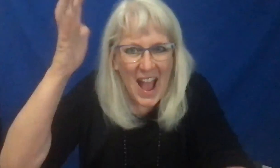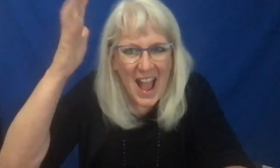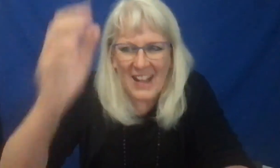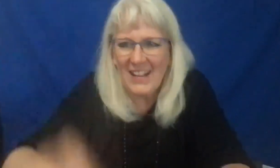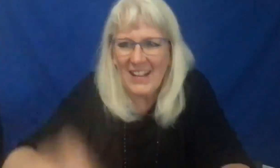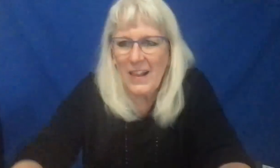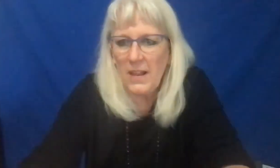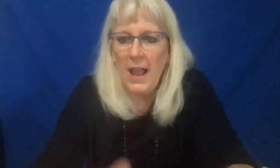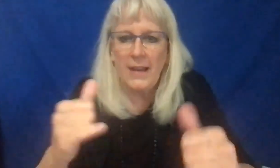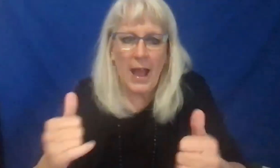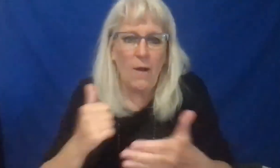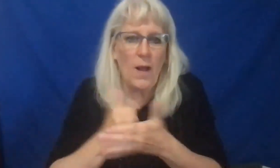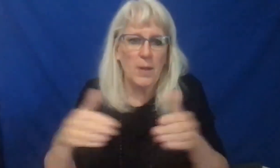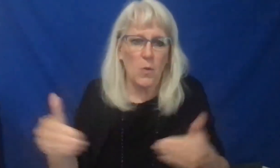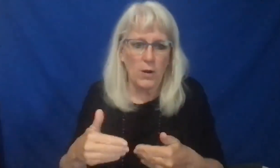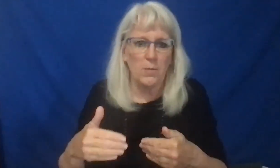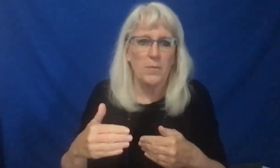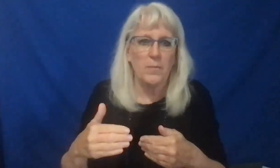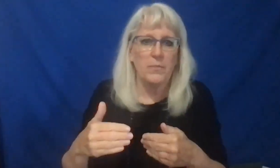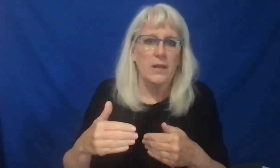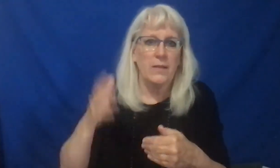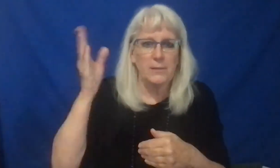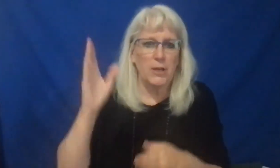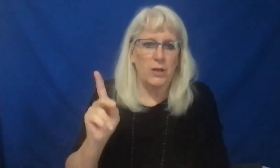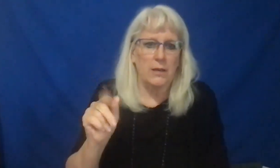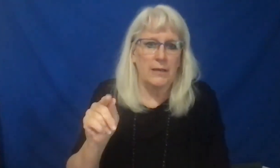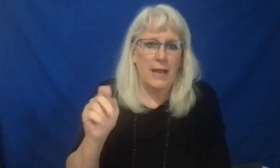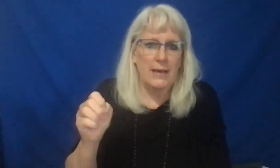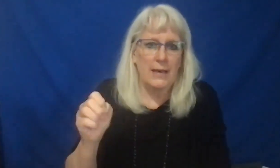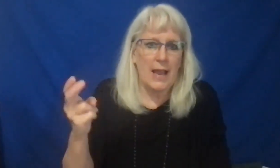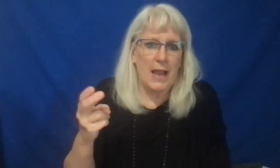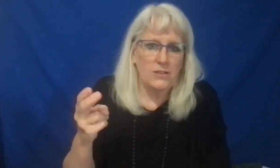please help me welcome our next speaker, Katie H. from the Folsom Big Book Group in Folsom.